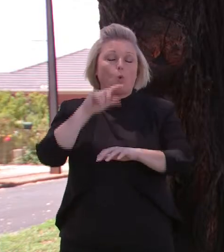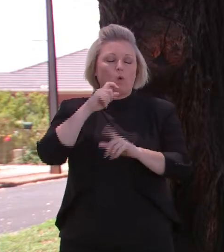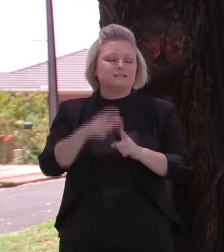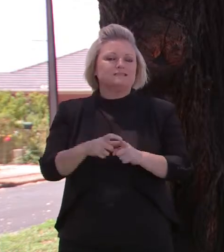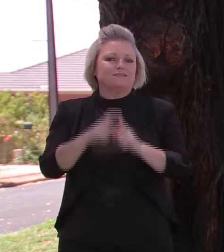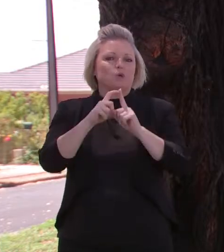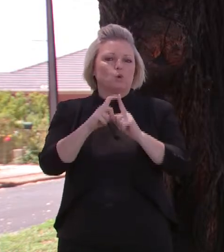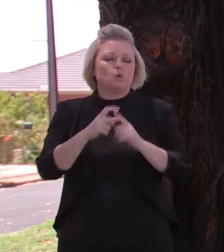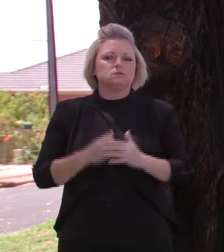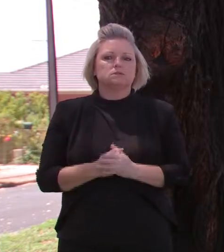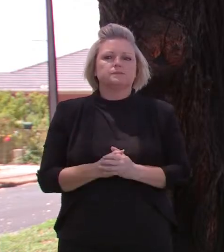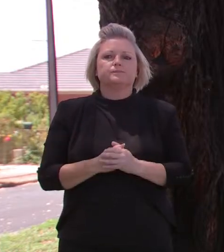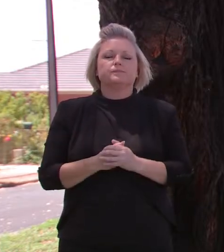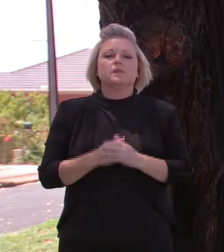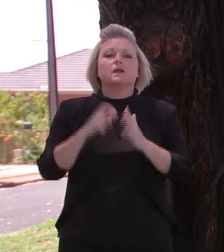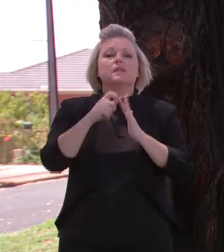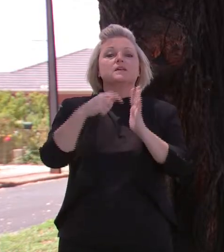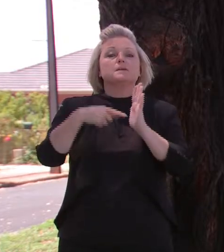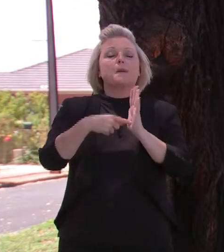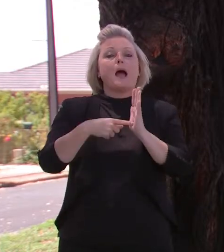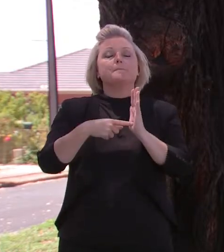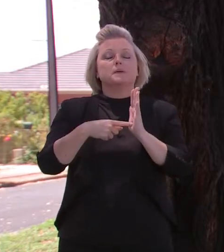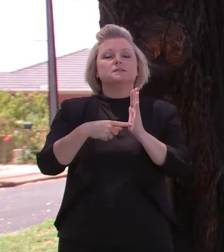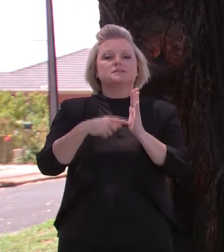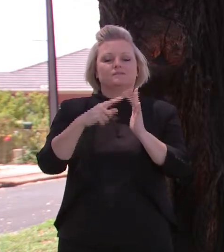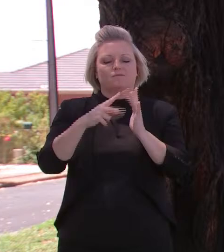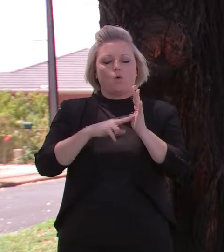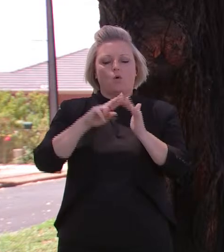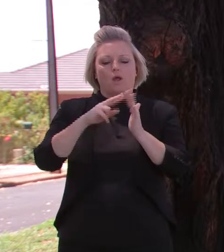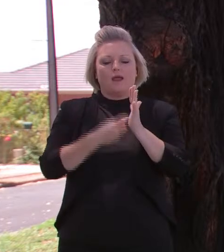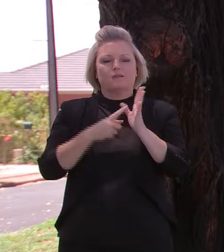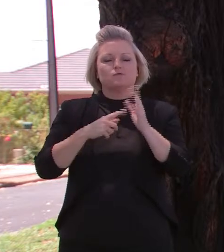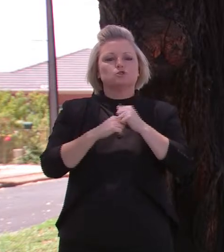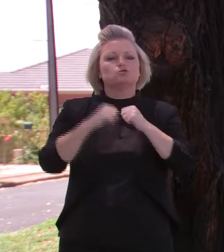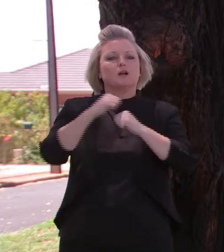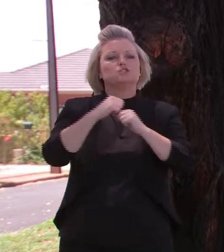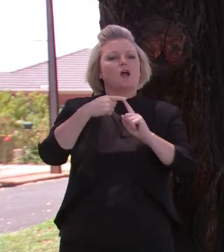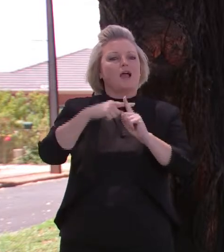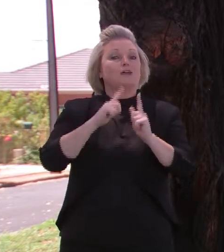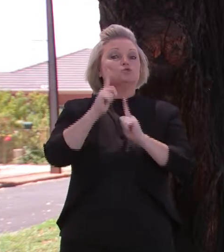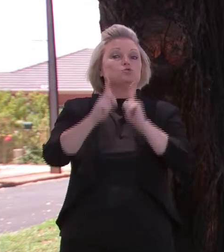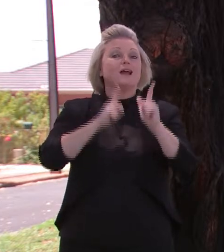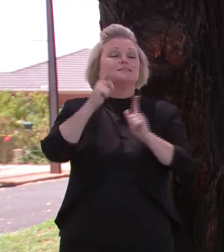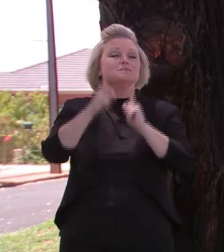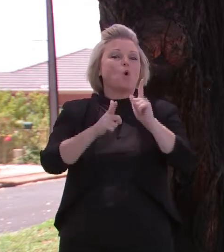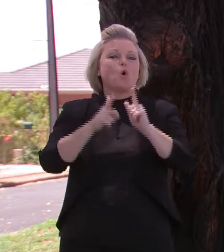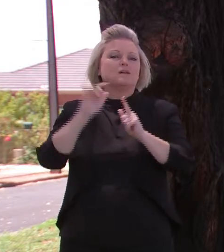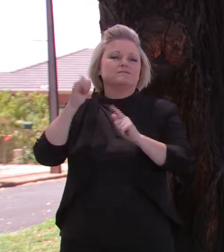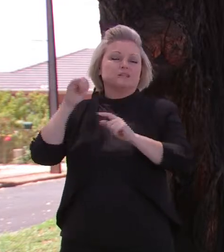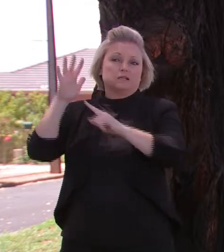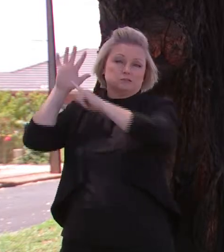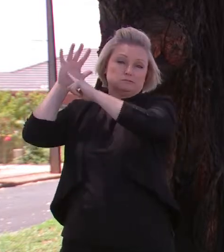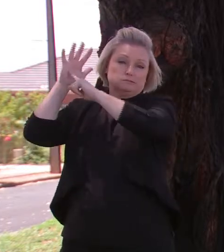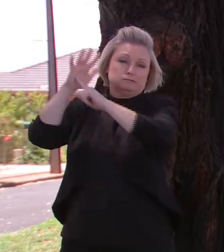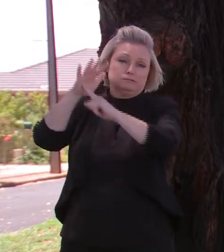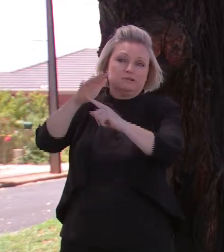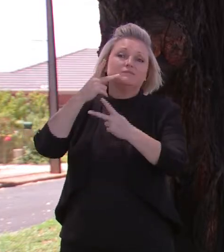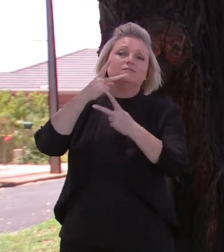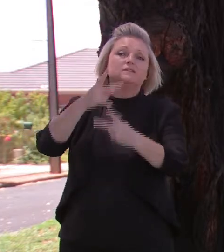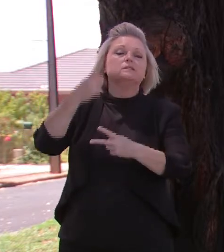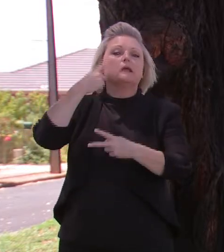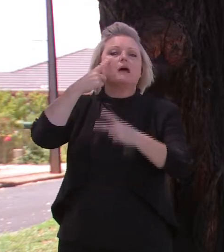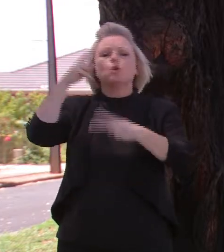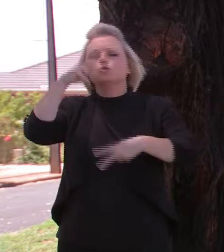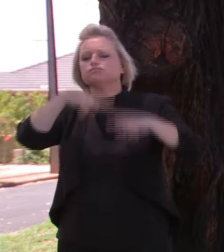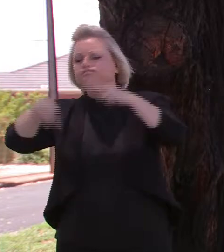Department for Infrastructure and Transport's been up trying to assess the damage just north of Glendambo. Obviously our number one priority is to